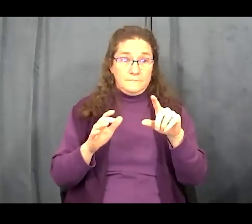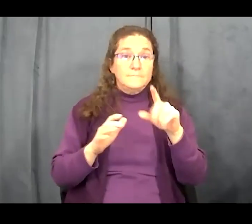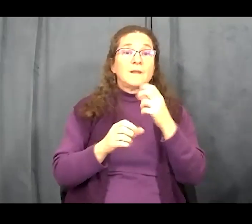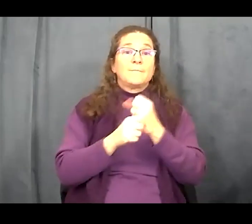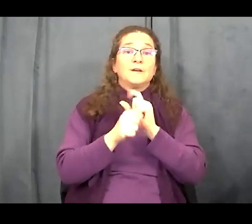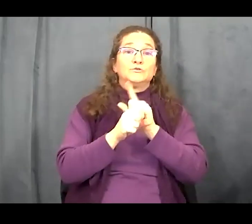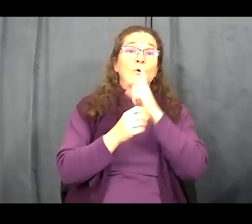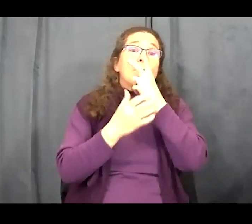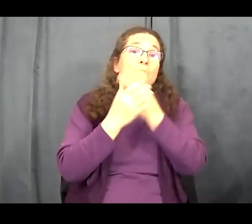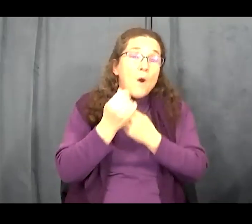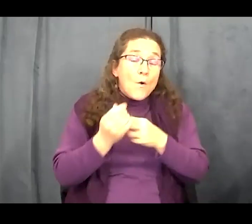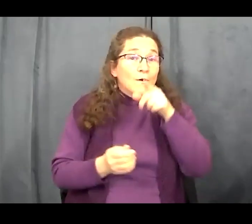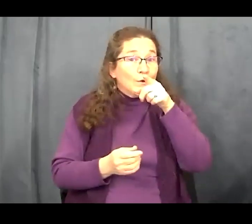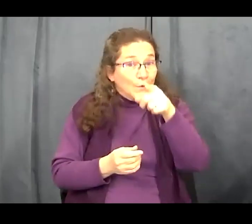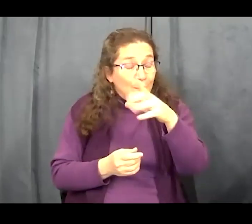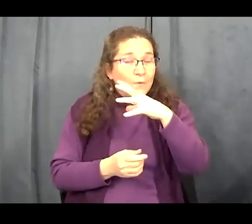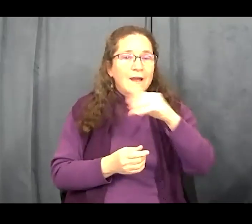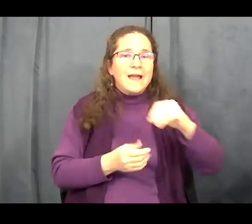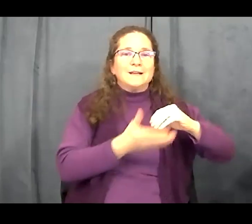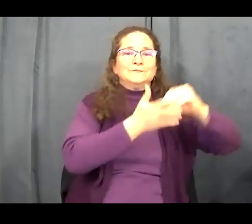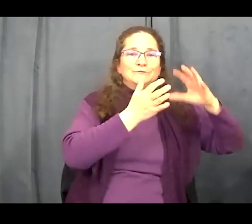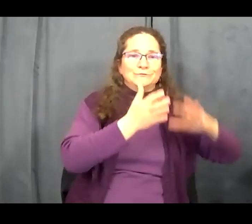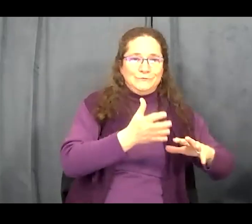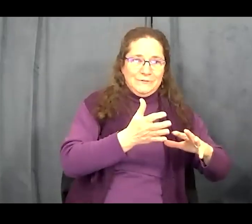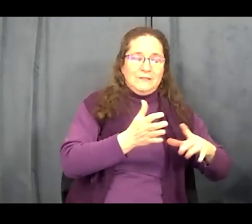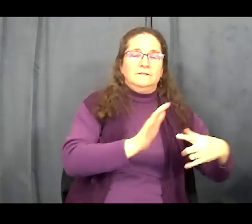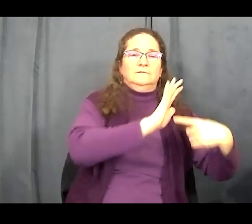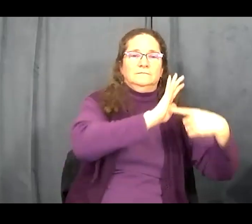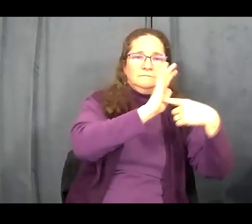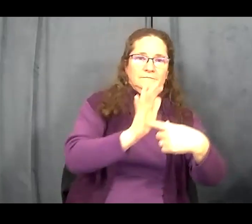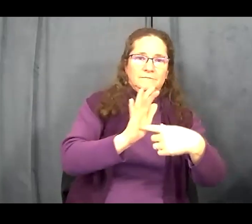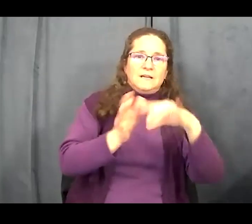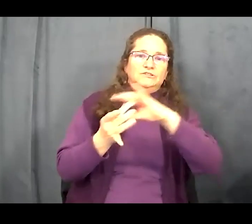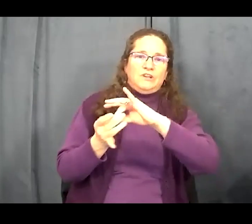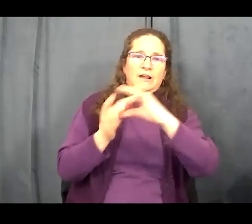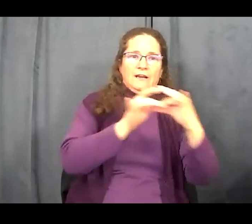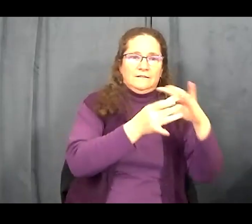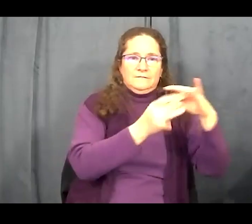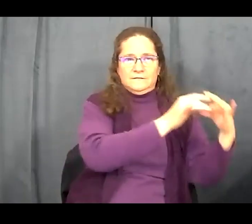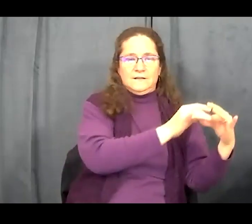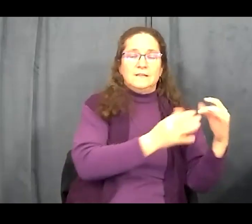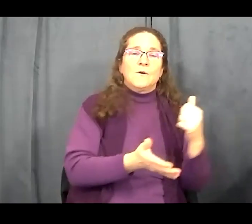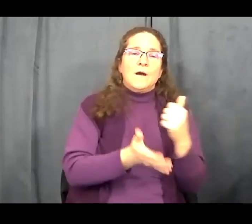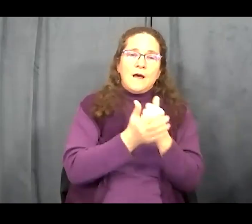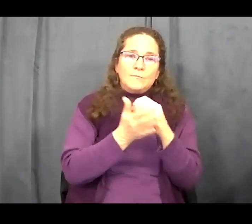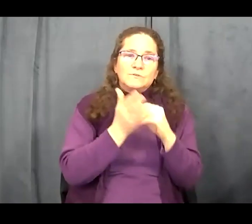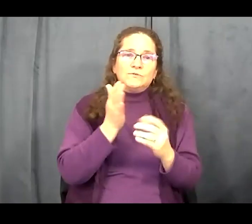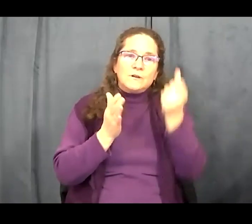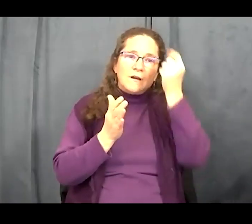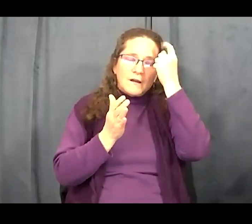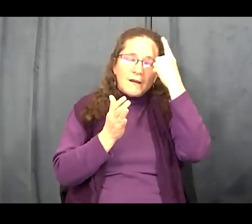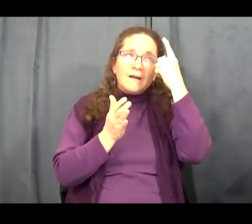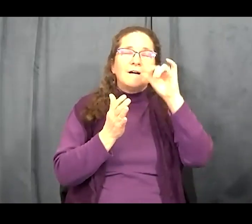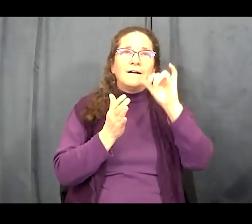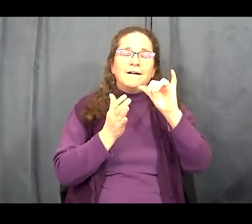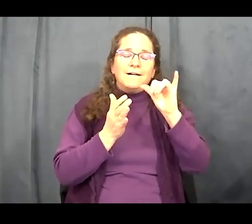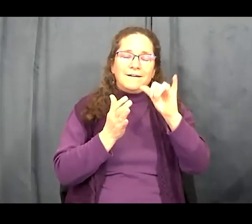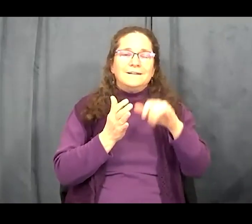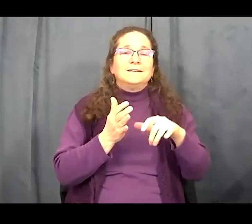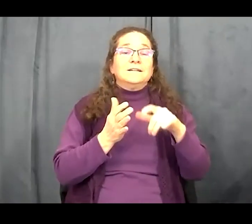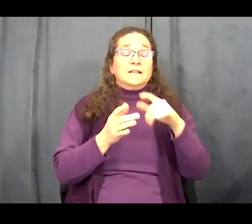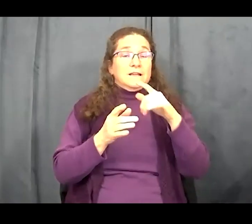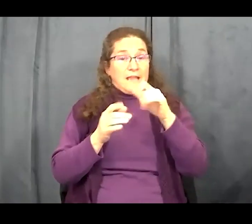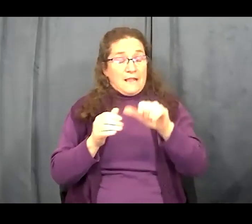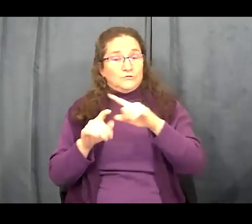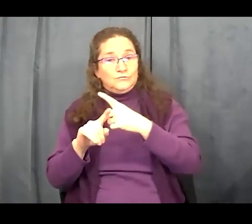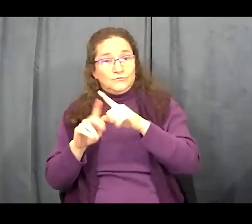that strategy in bridging both English, ASL, or to the printed form from what they heard or saw. And you want to definitely